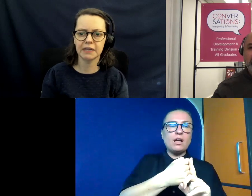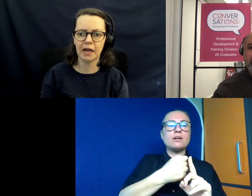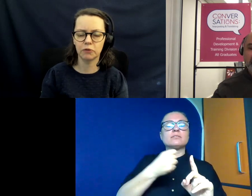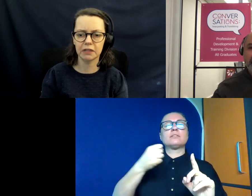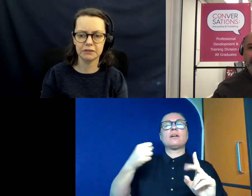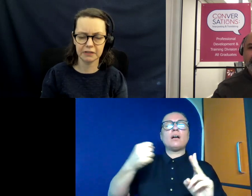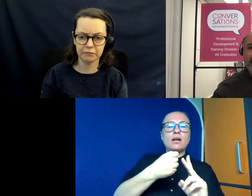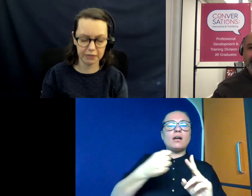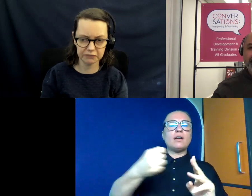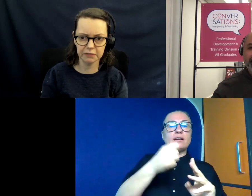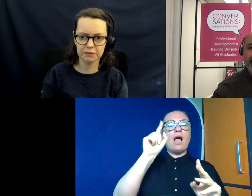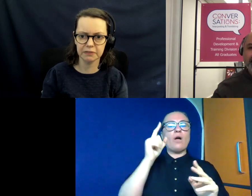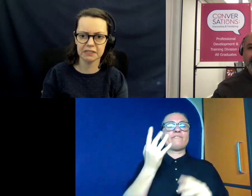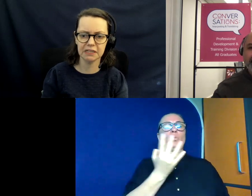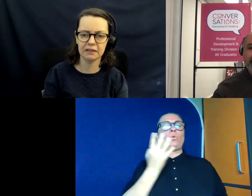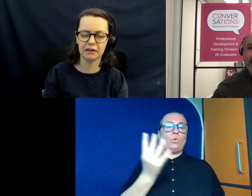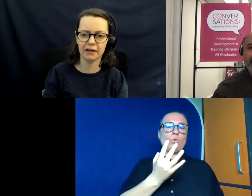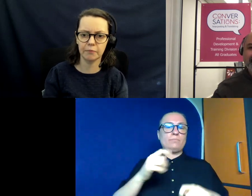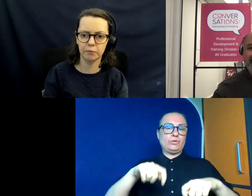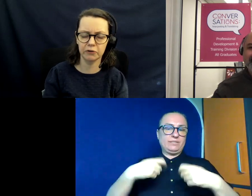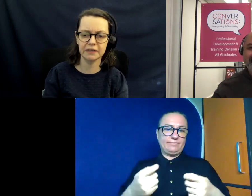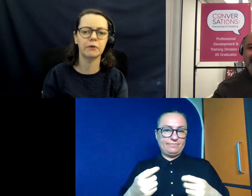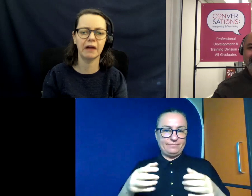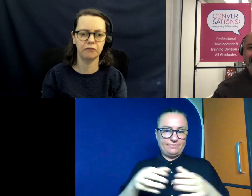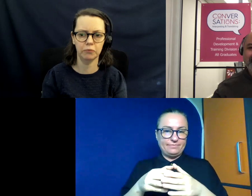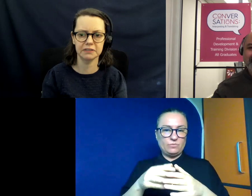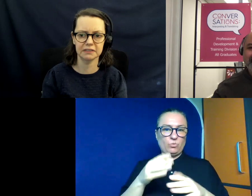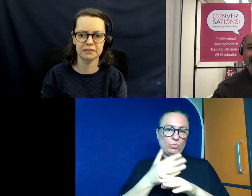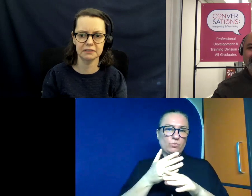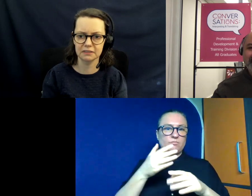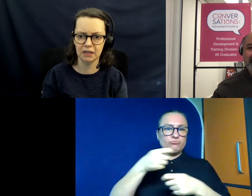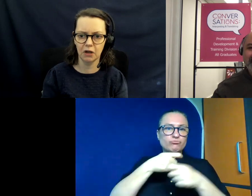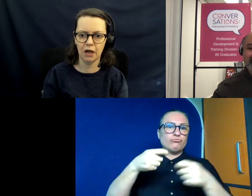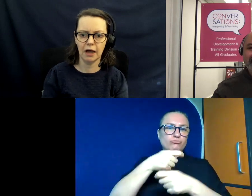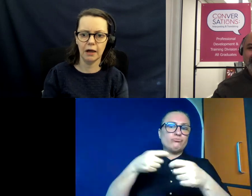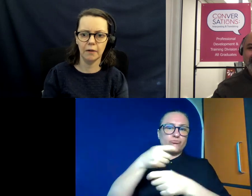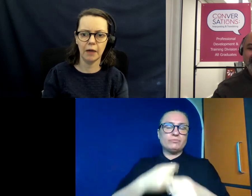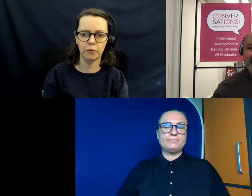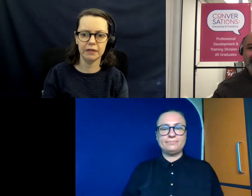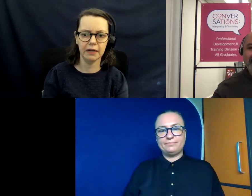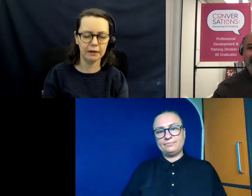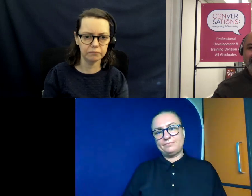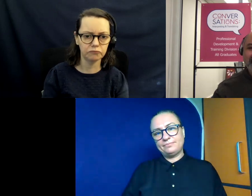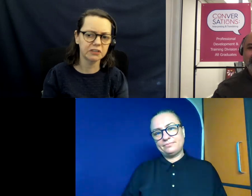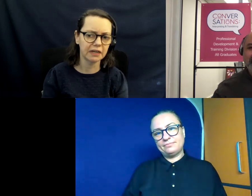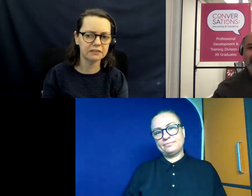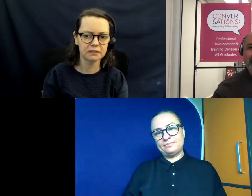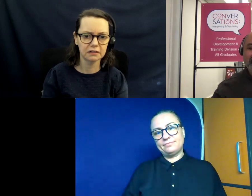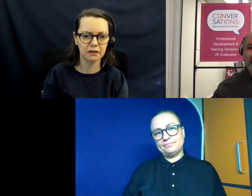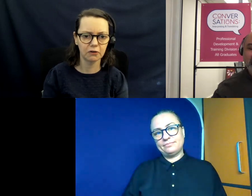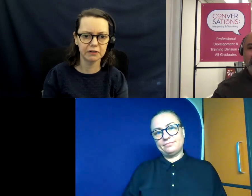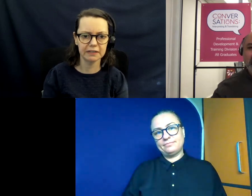first began with Brent Phillips presenting, and then I came on board, and now we have 4 presenters. And we